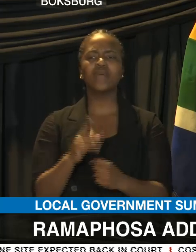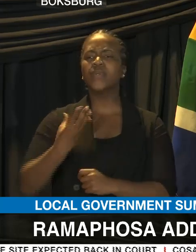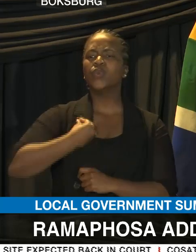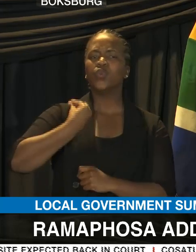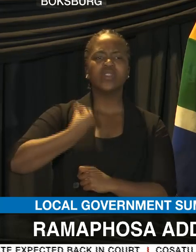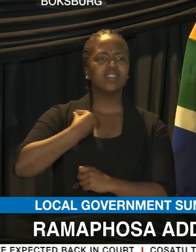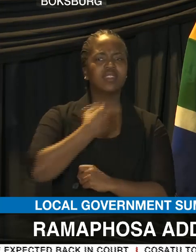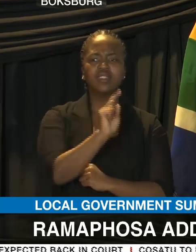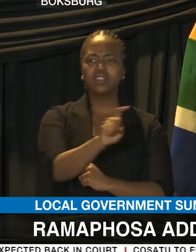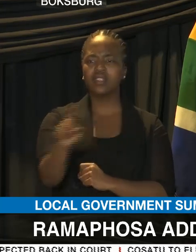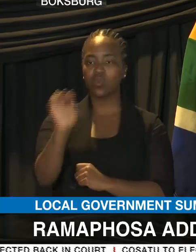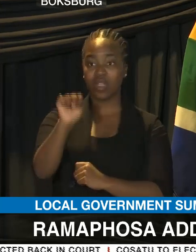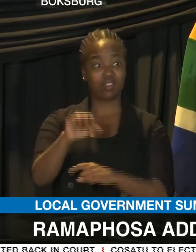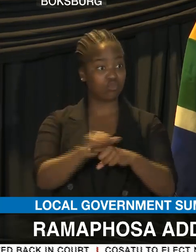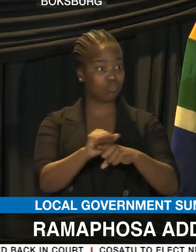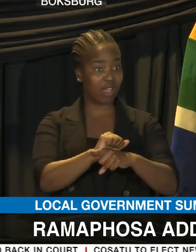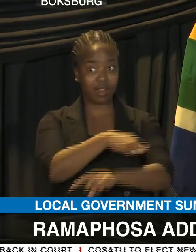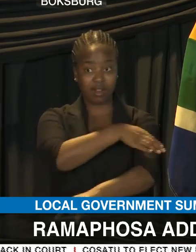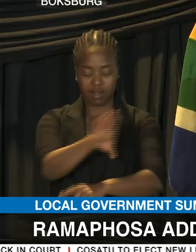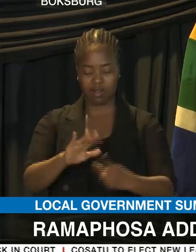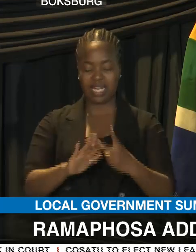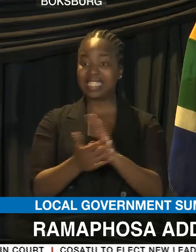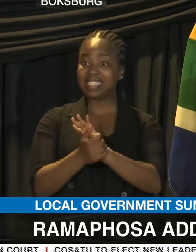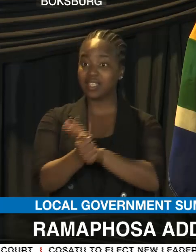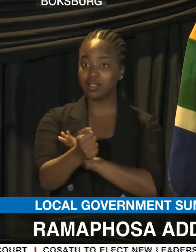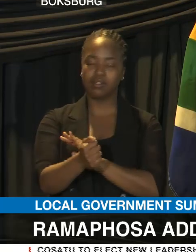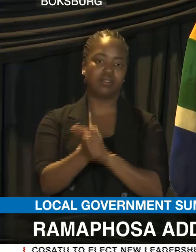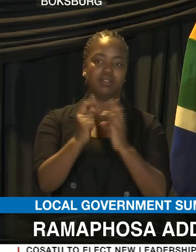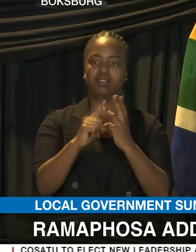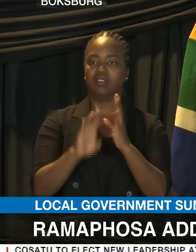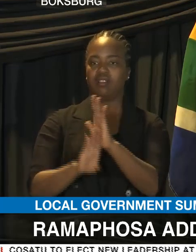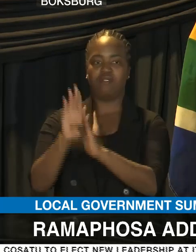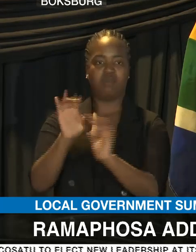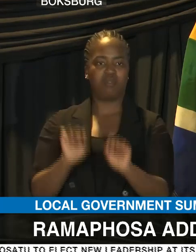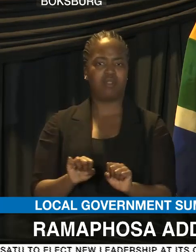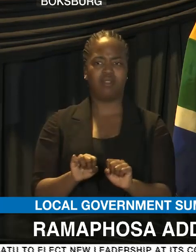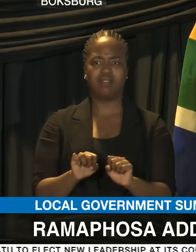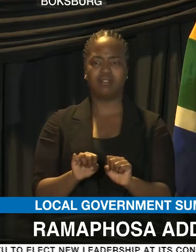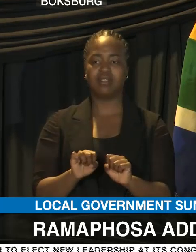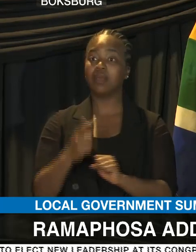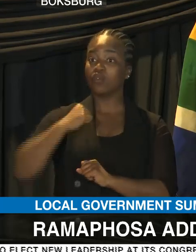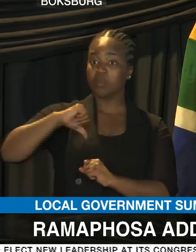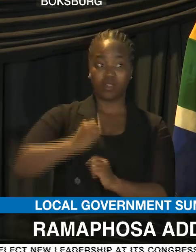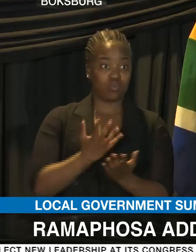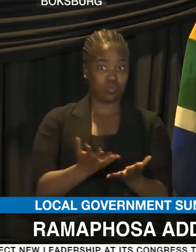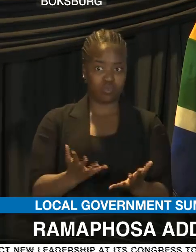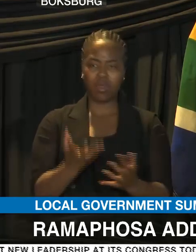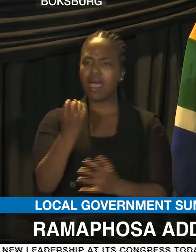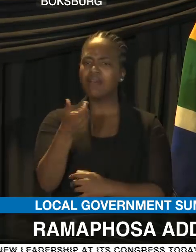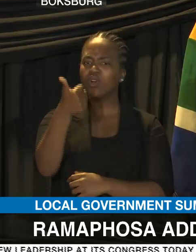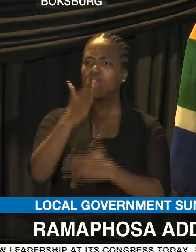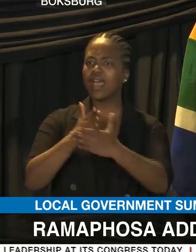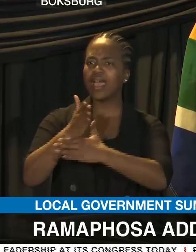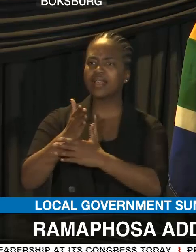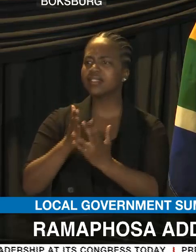young people to be trained, to be skilled, and to develop. Such municipalities provide good access